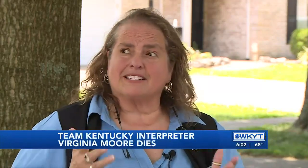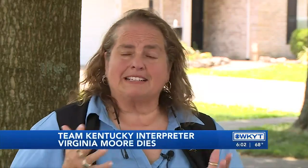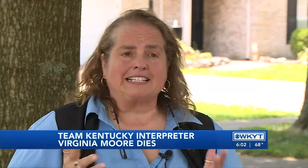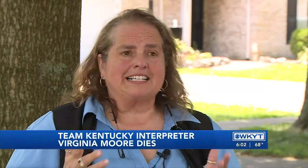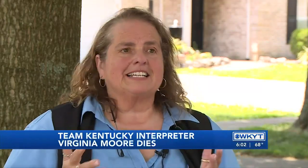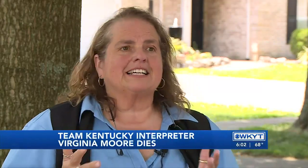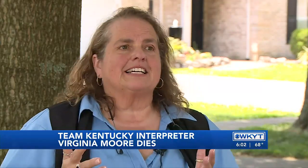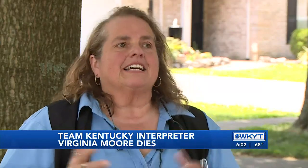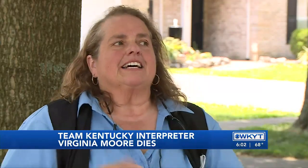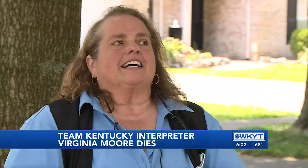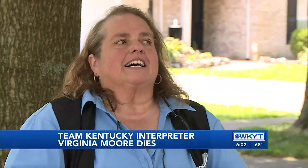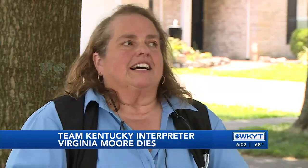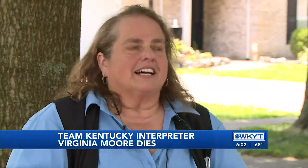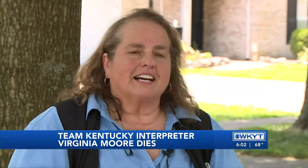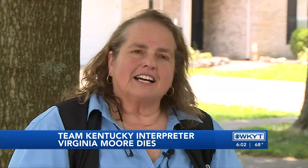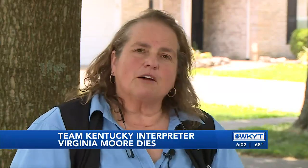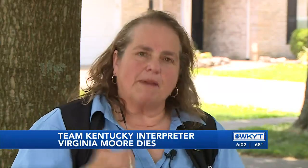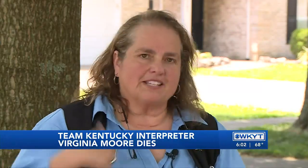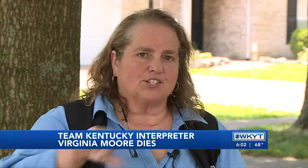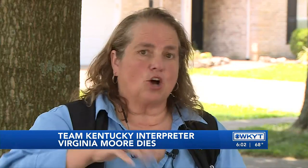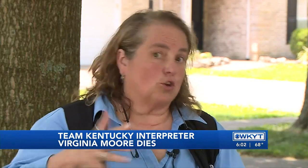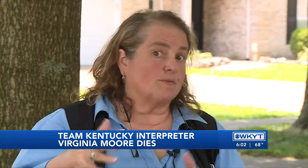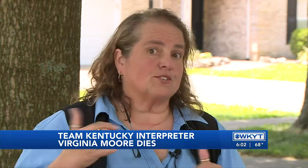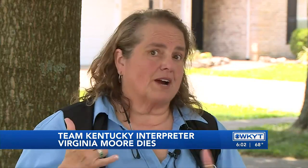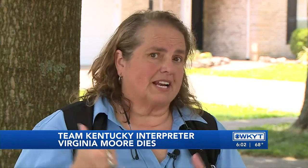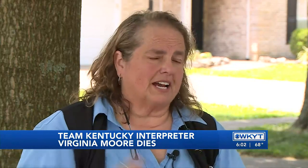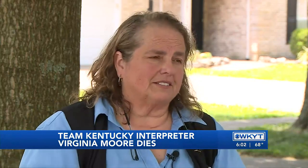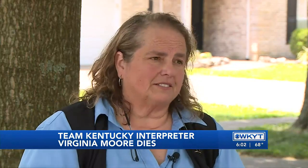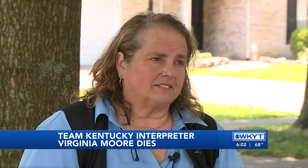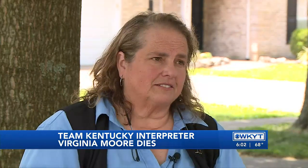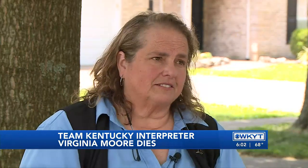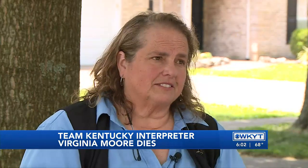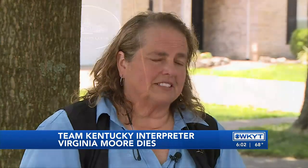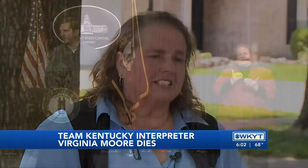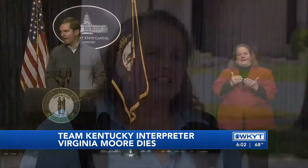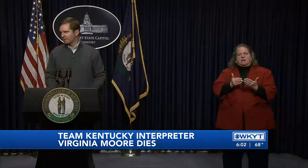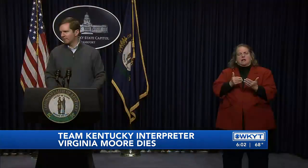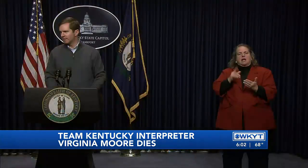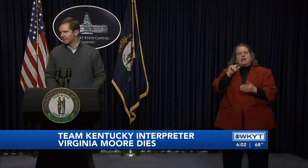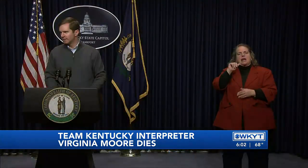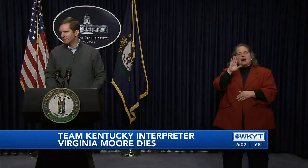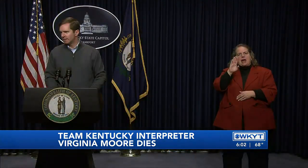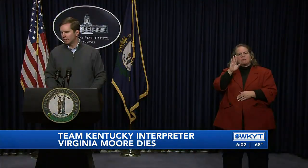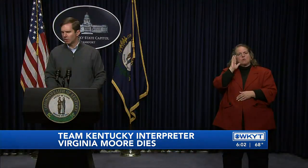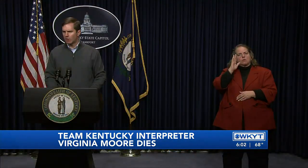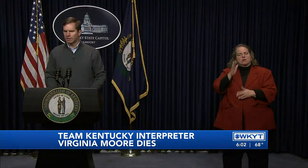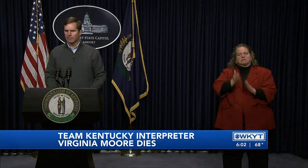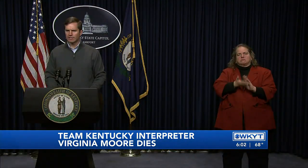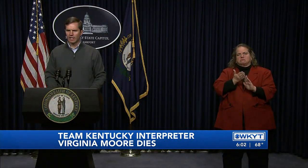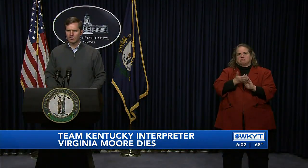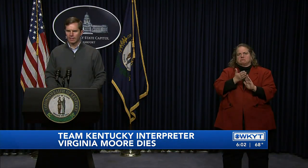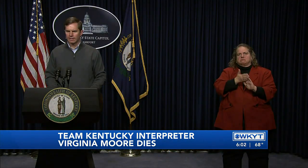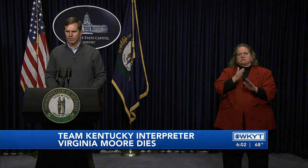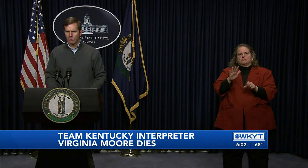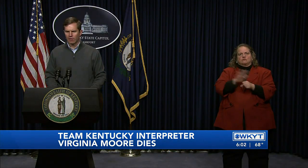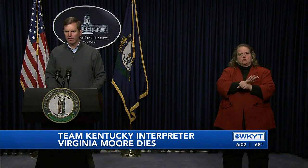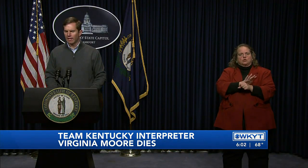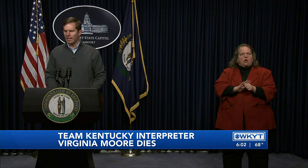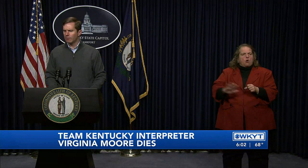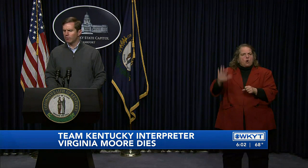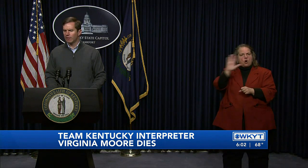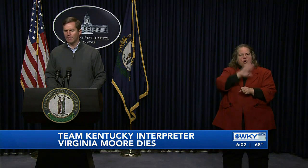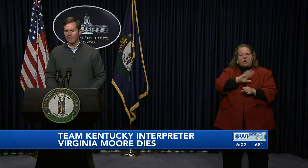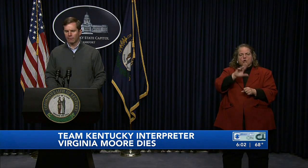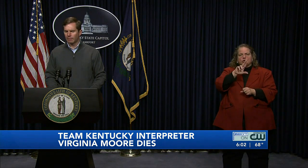language interpreter during state briefings, passed away on Saturday. Governor Andy Beshear making the announcement on Twitter, saying she was a rock of stability